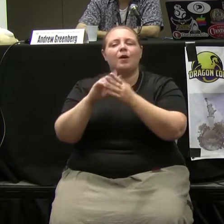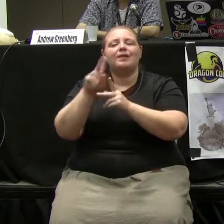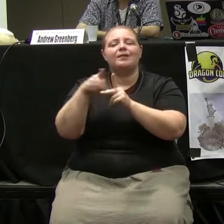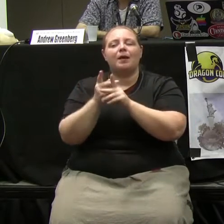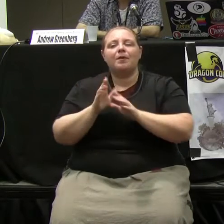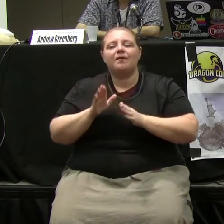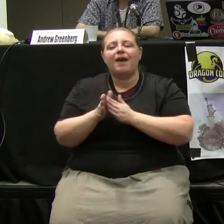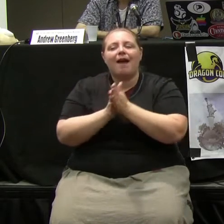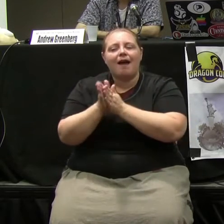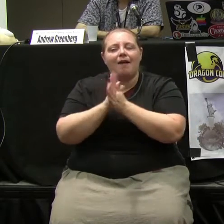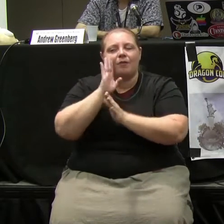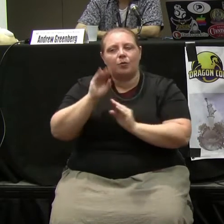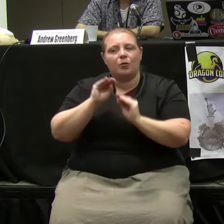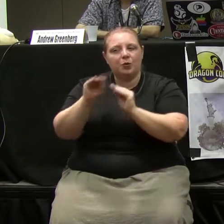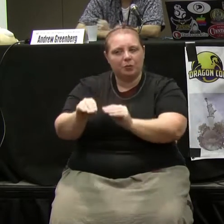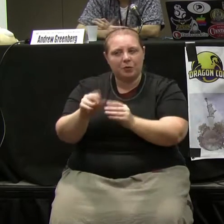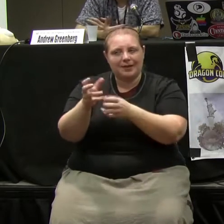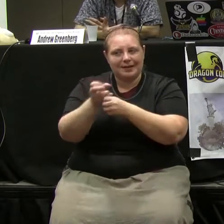going?